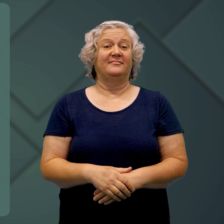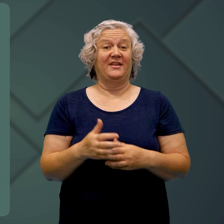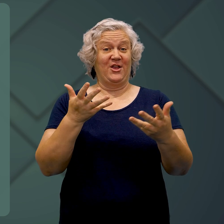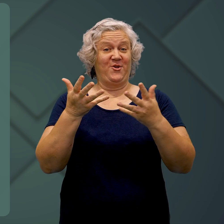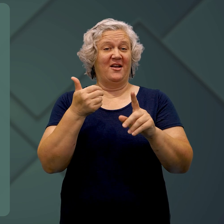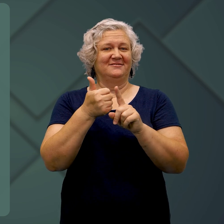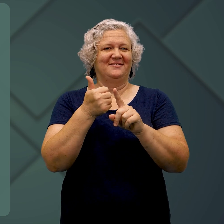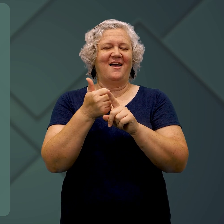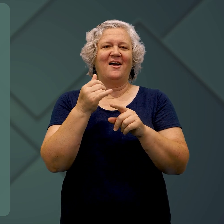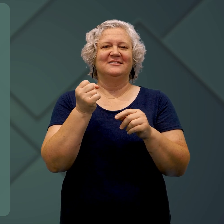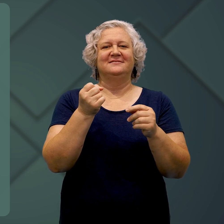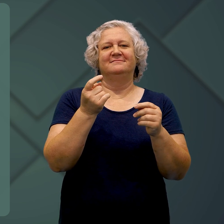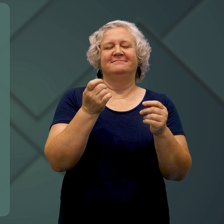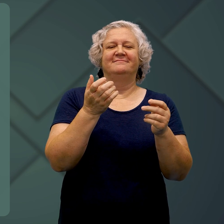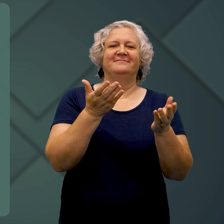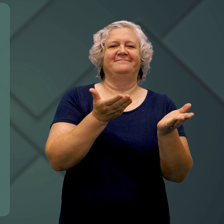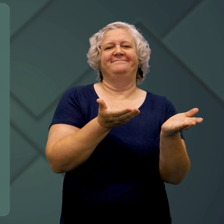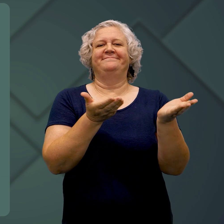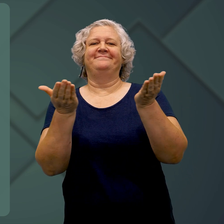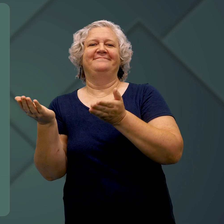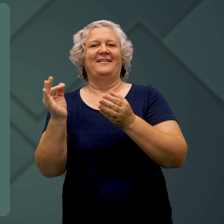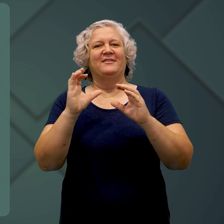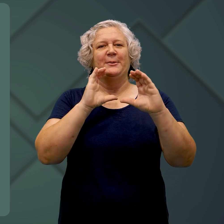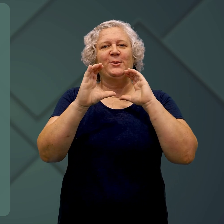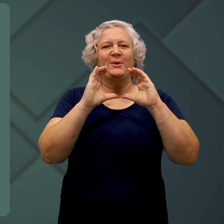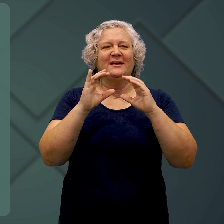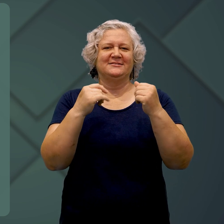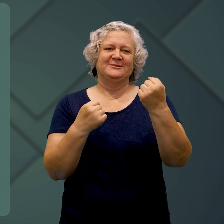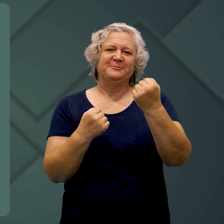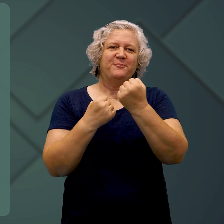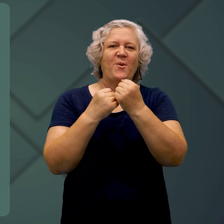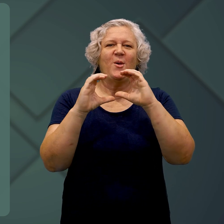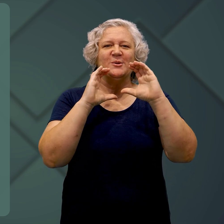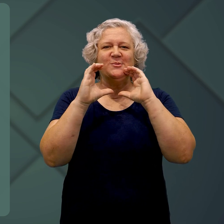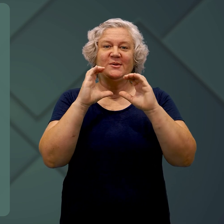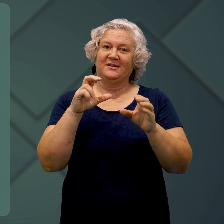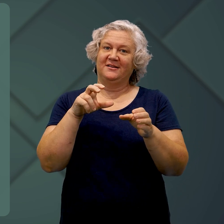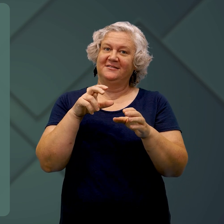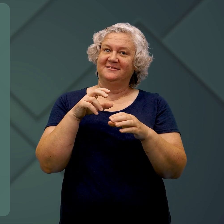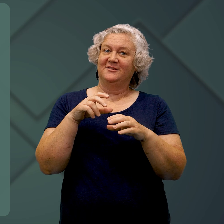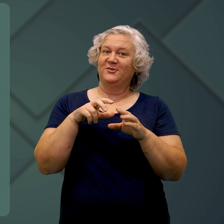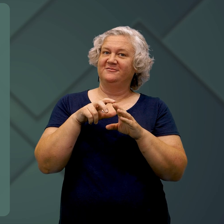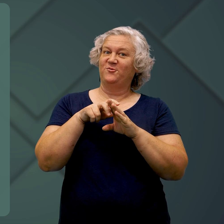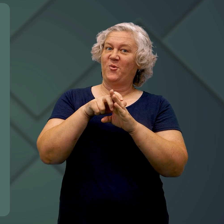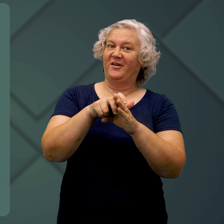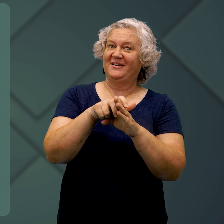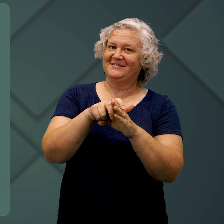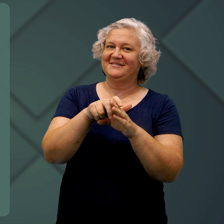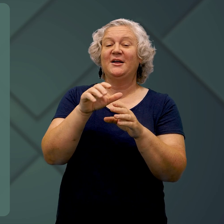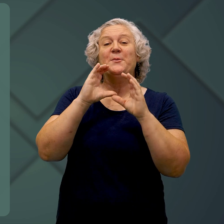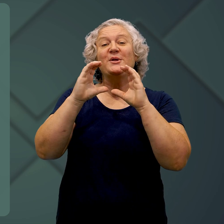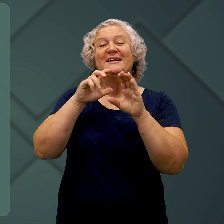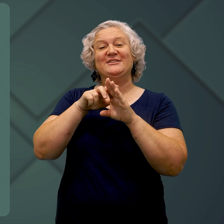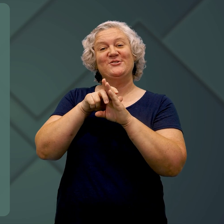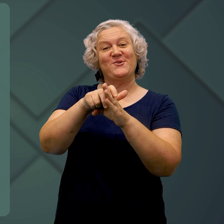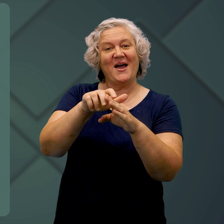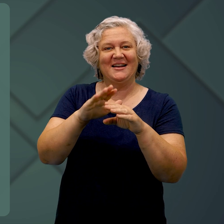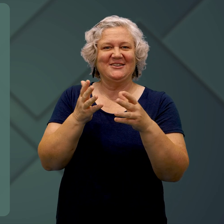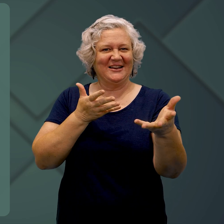And interaction is the vehicle of communication. It supports communication, and communication really rides on